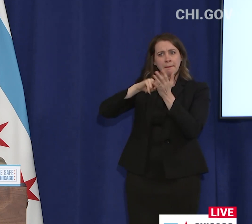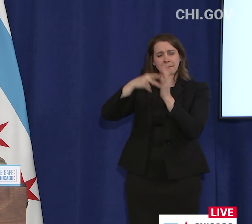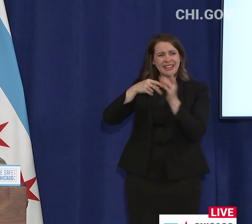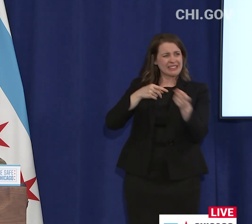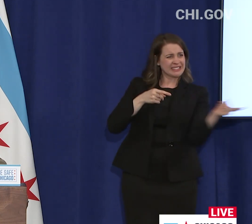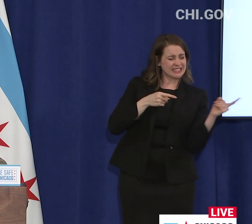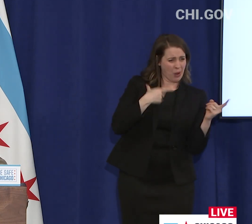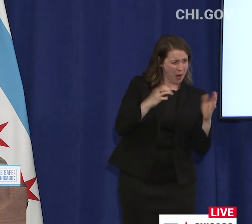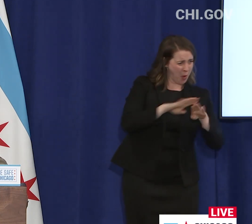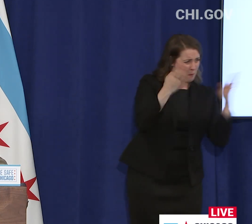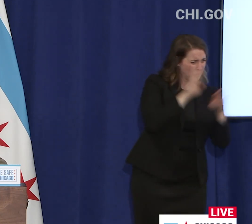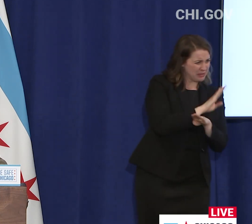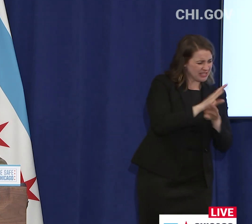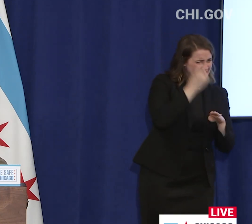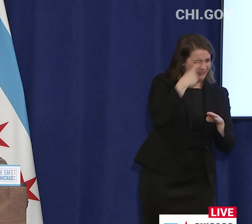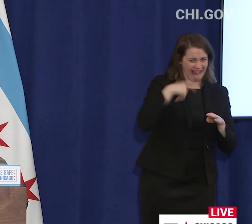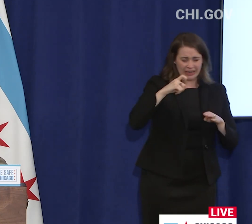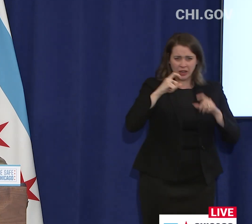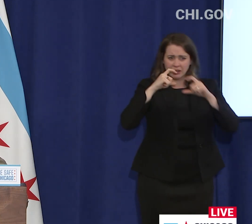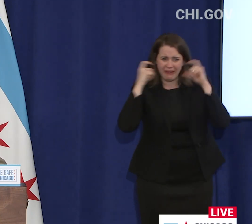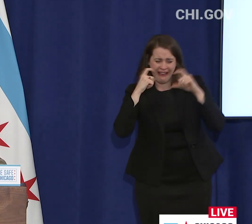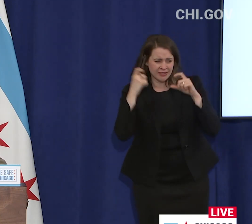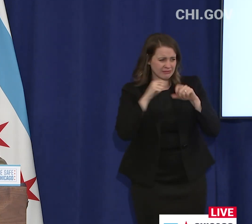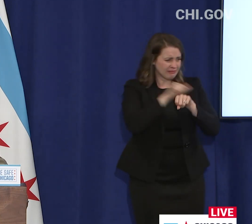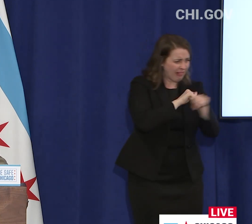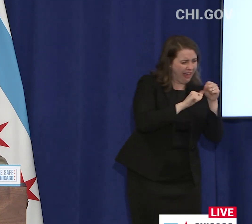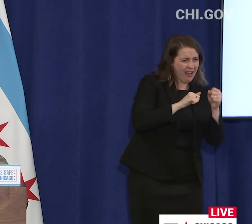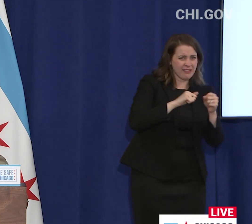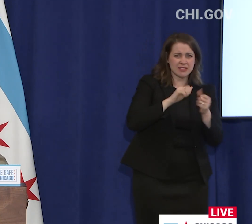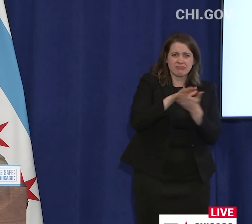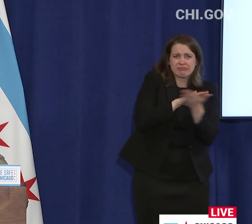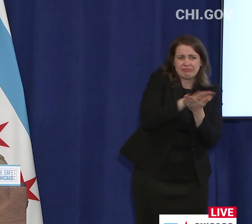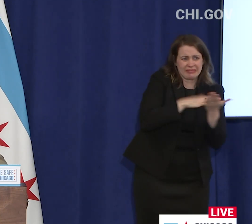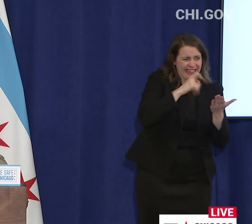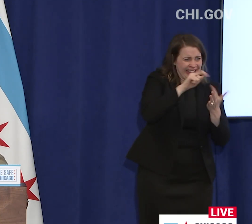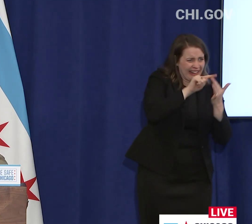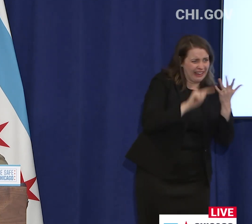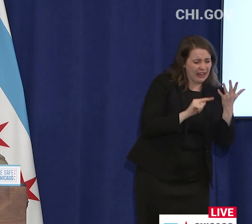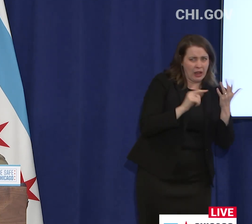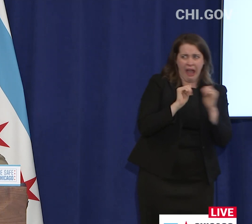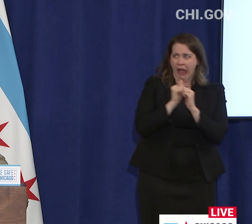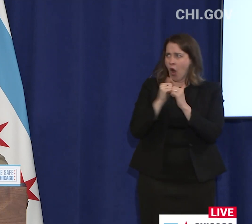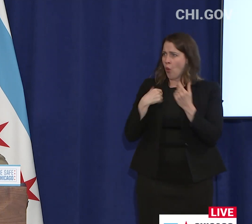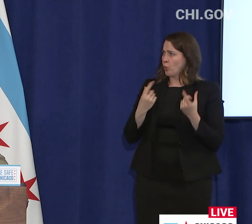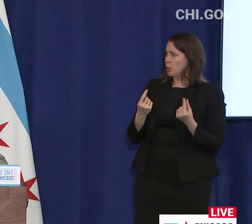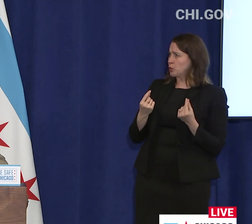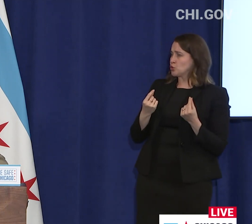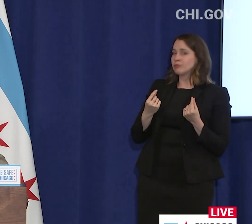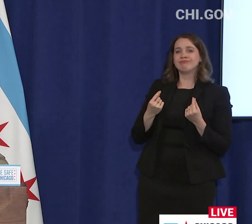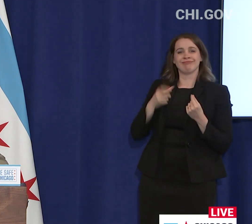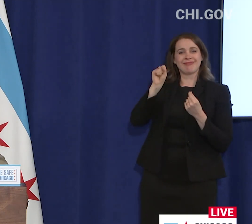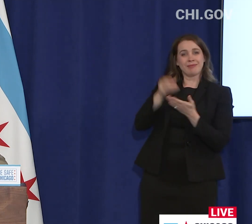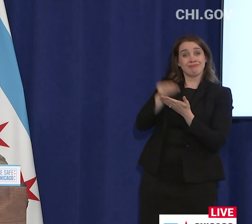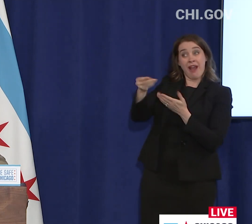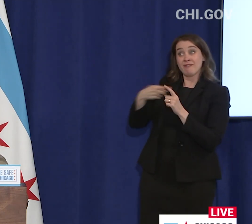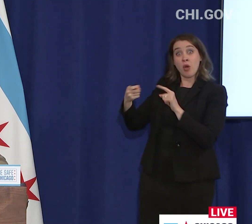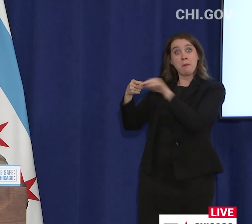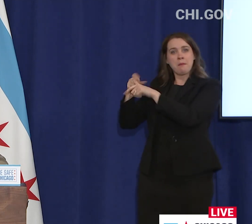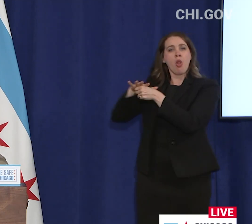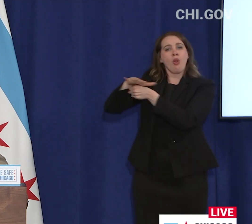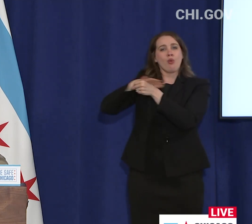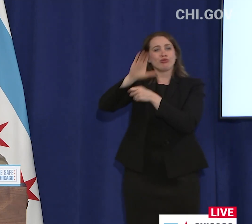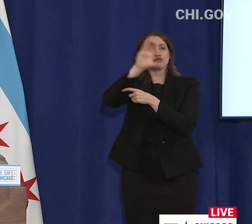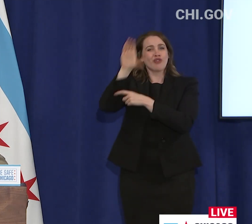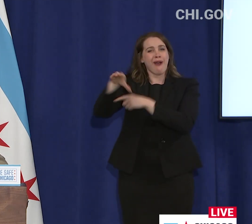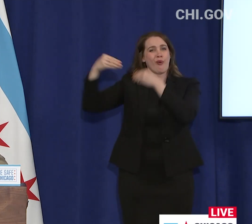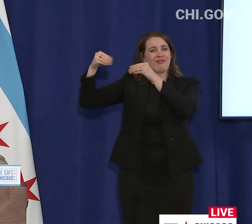purchasing face coverings, hand sanitizer, and protective barriers from local Chicago vendors so